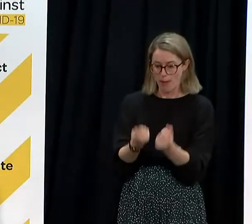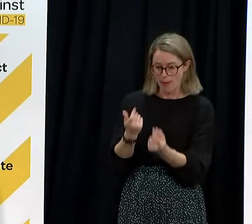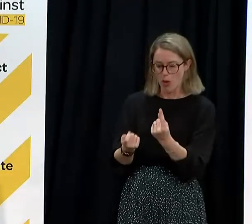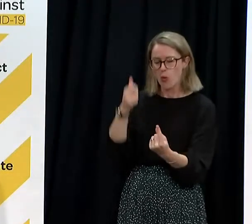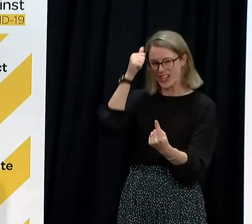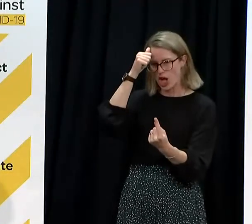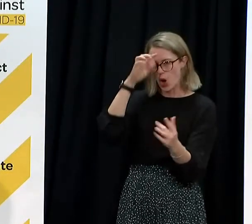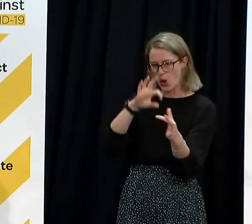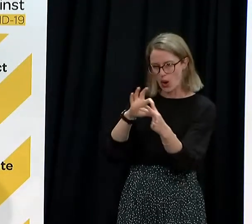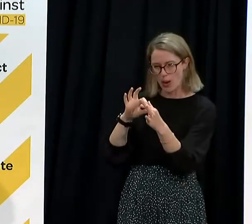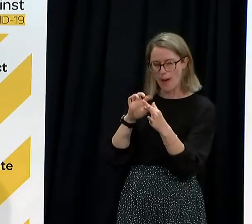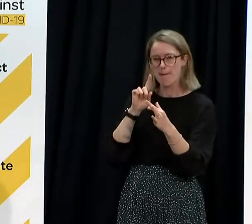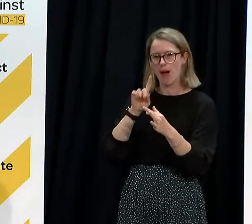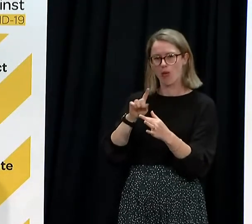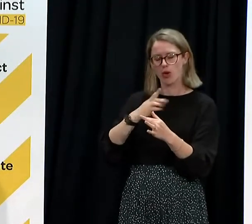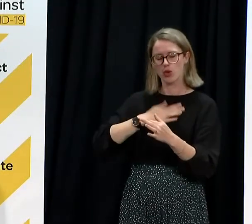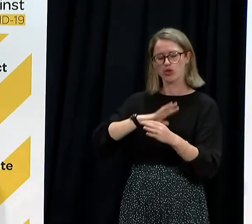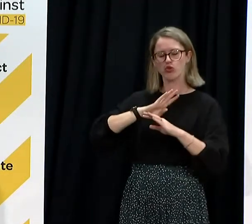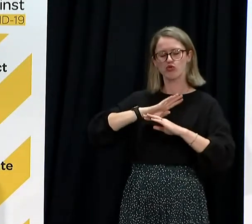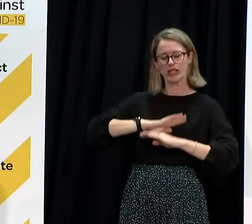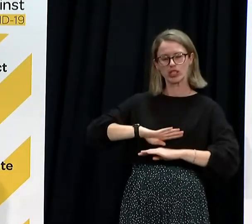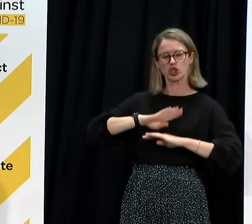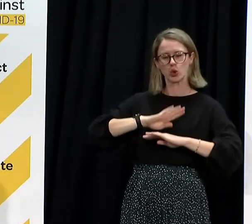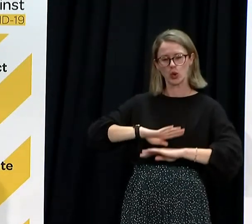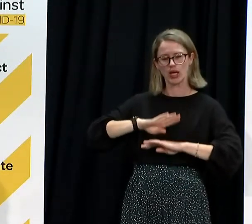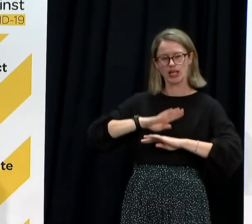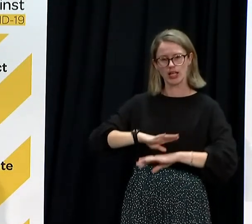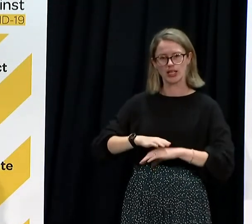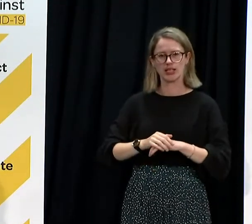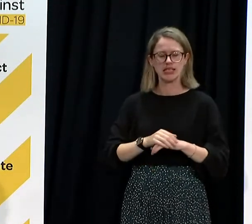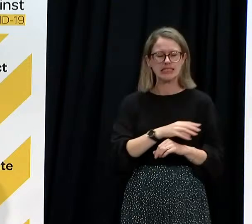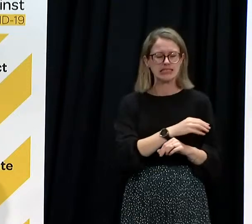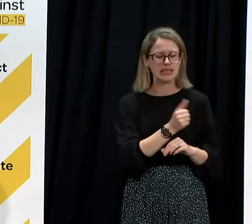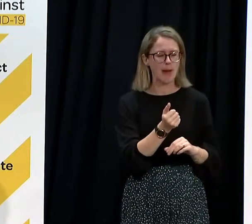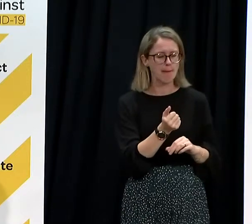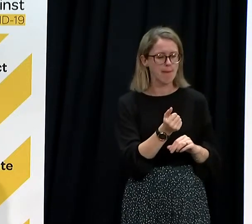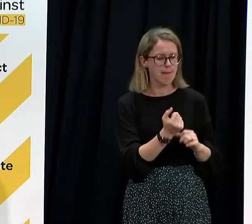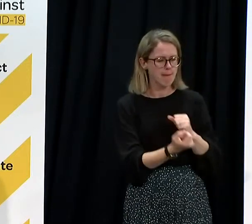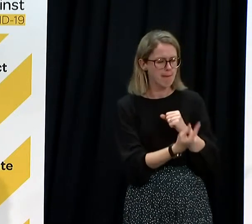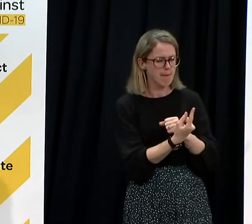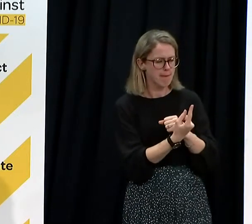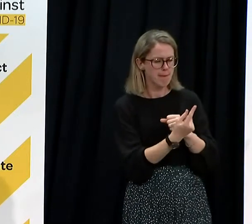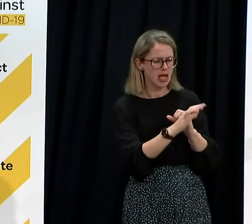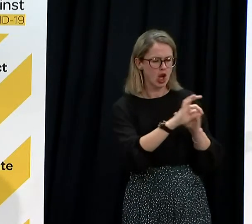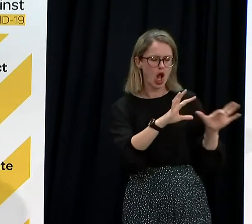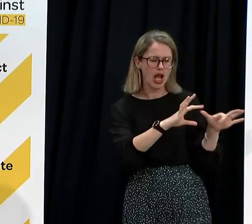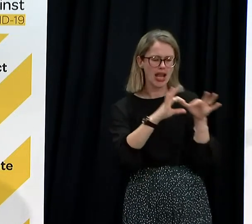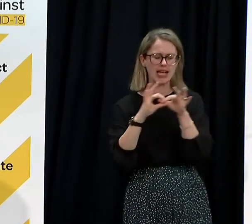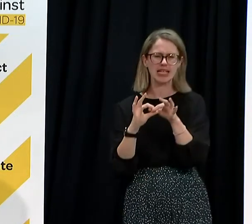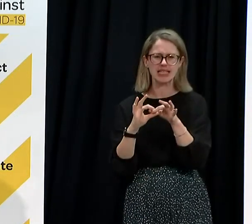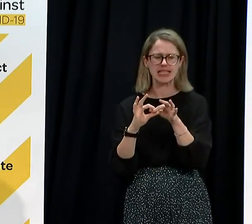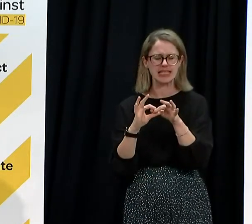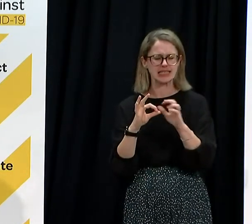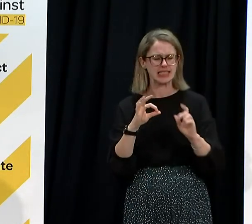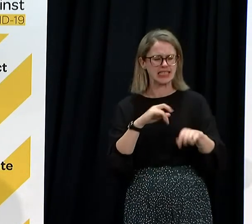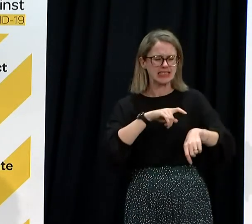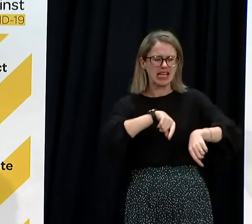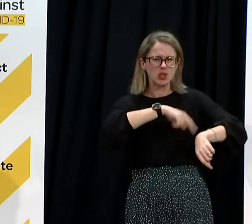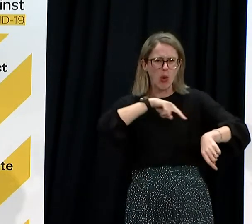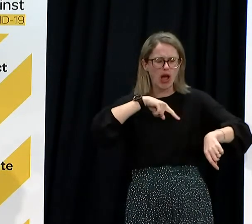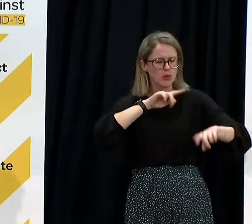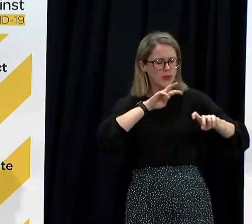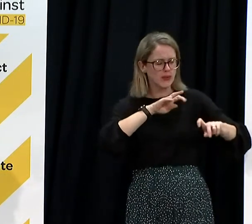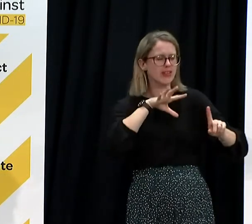always want to do more to assure yourself, because we are still seeing some that are coming through that are unlinked, that are taking us time to make a